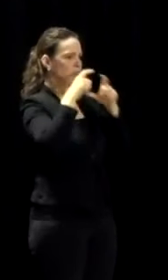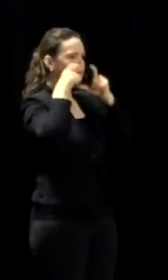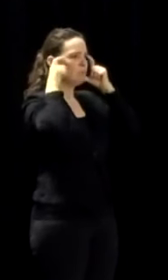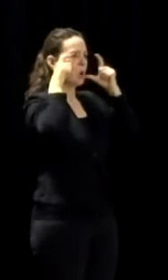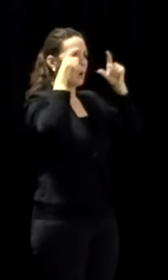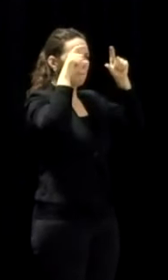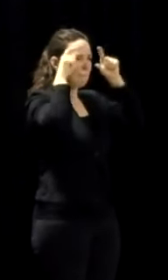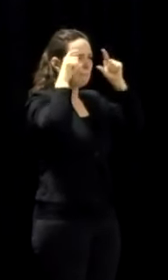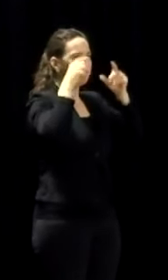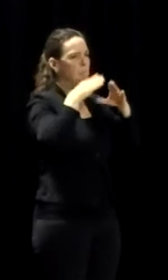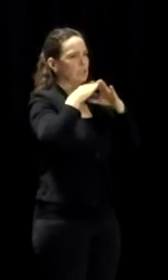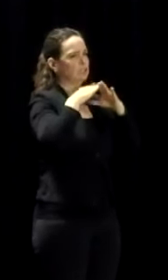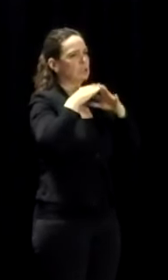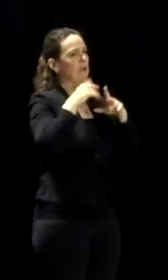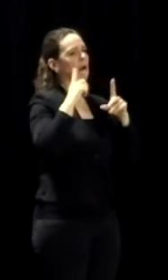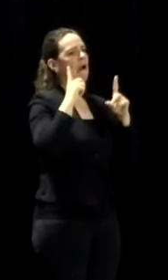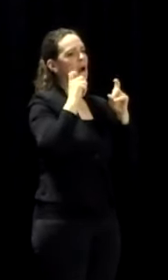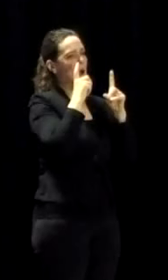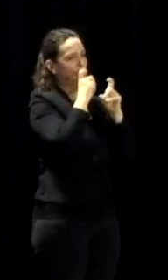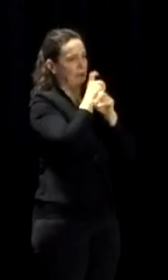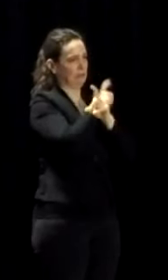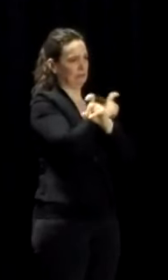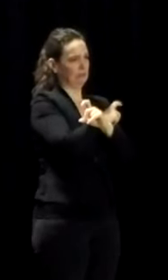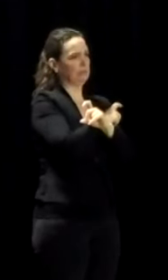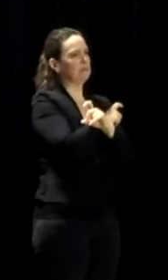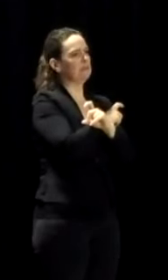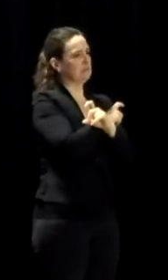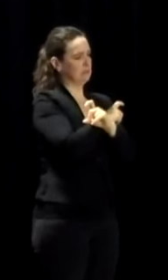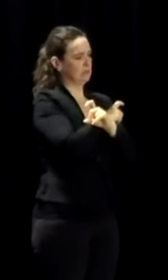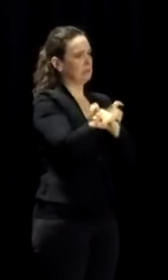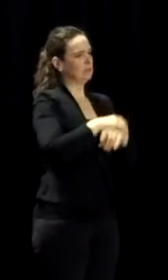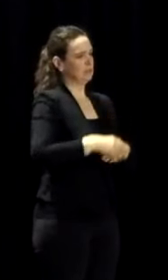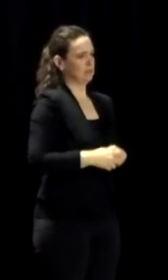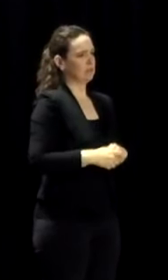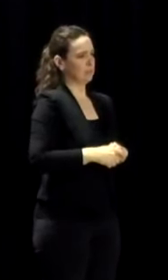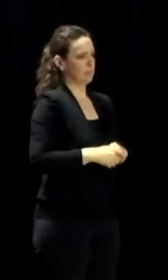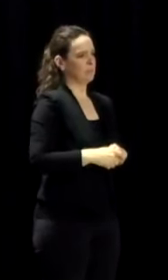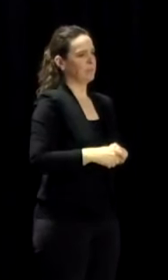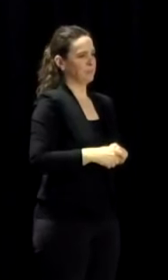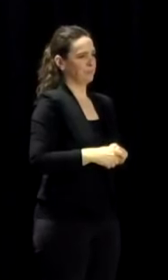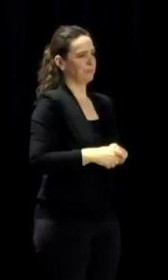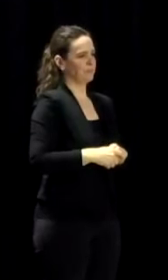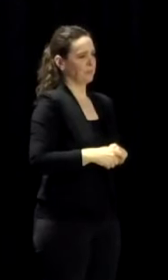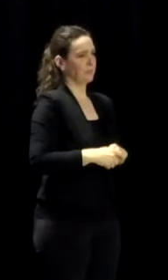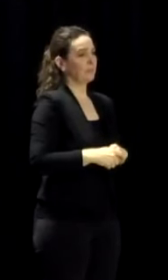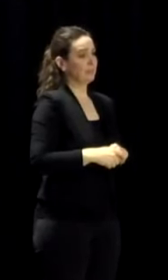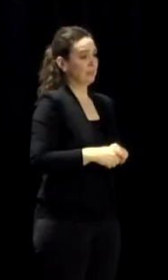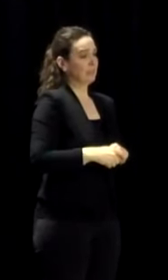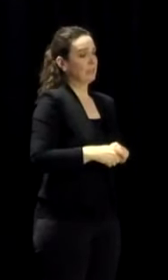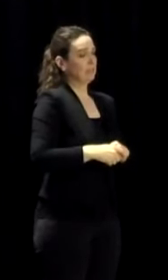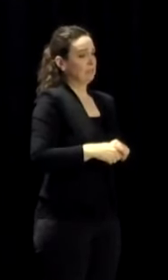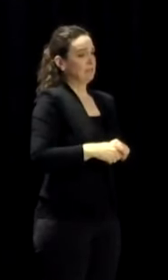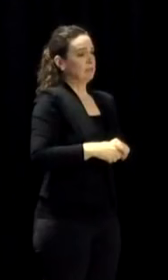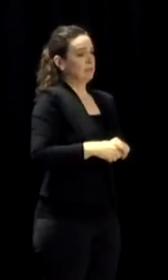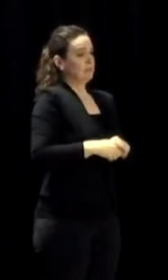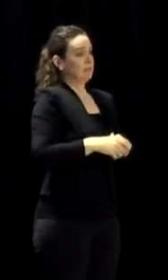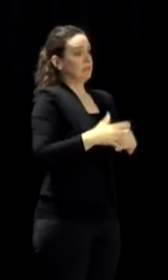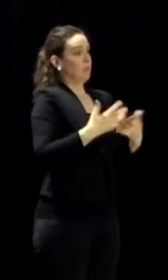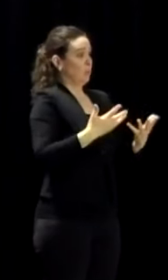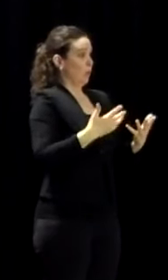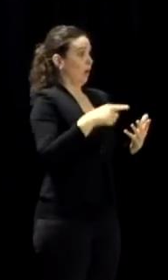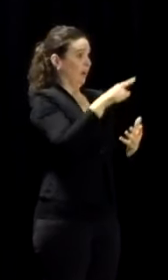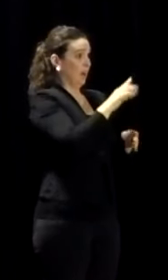but you're 4 or 5 bad days or busy days off from being a 911 situation. So to have a local manufacturer